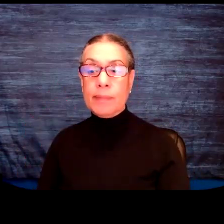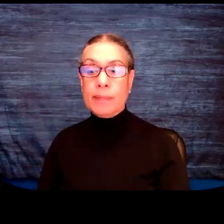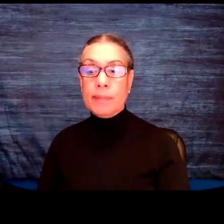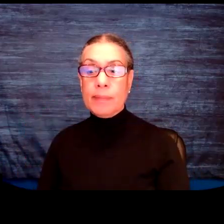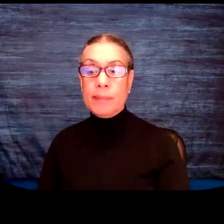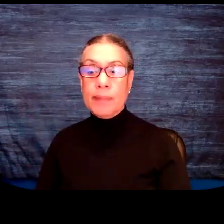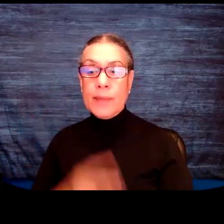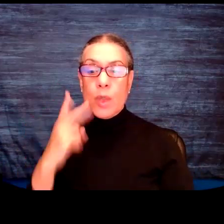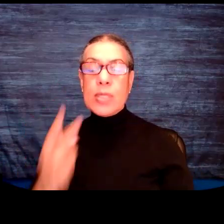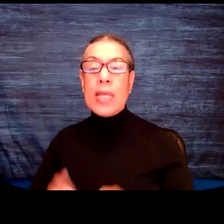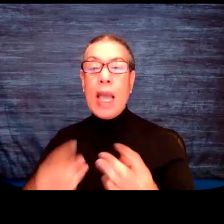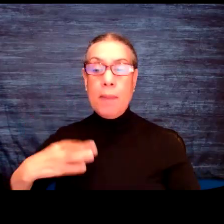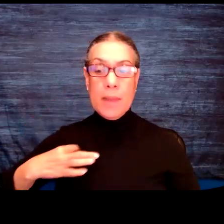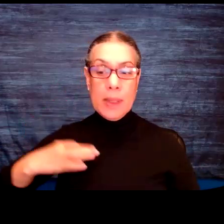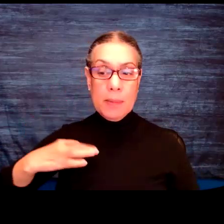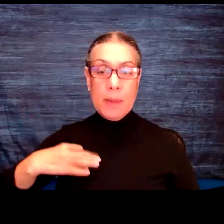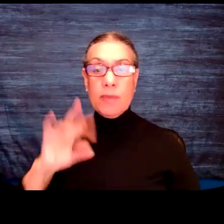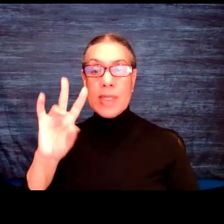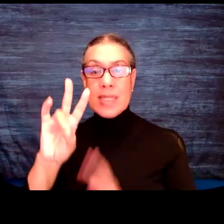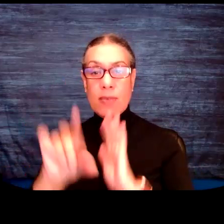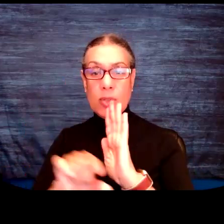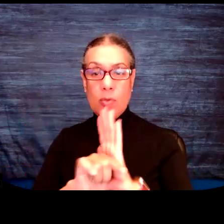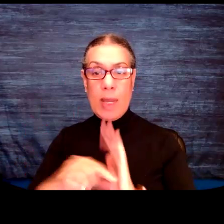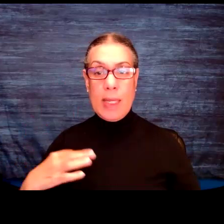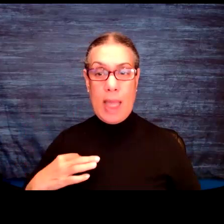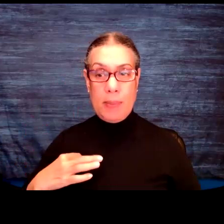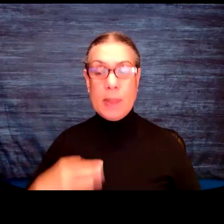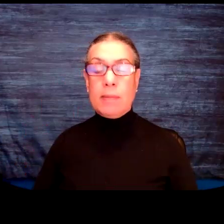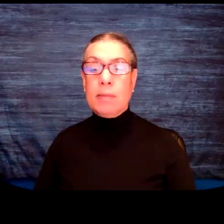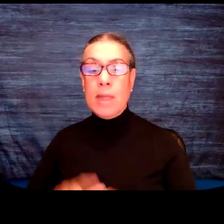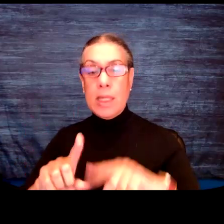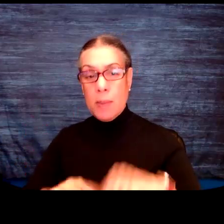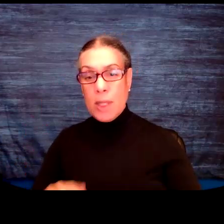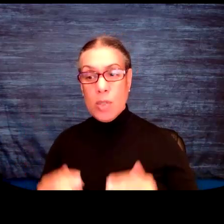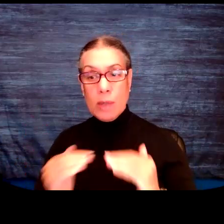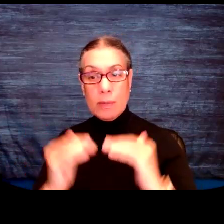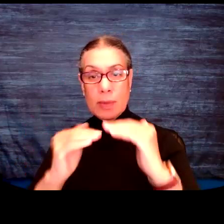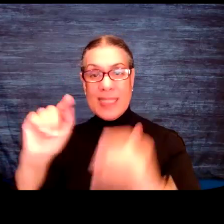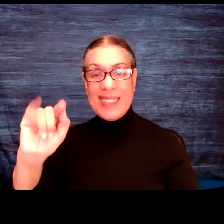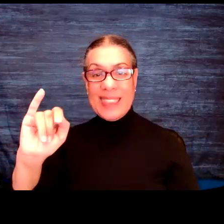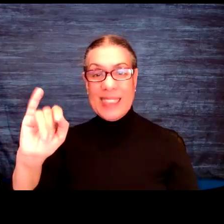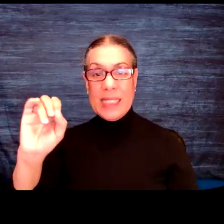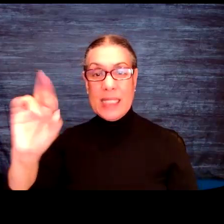looks at the number of applicants for 7th grade by socioeconomic tier.